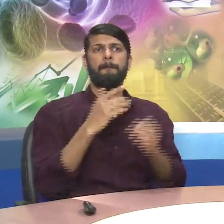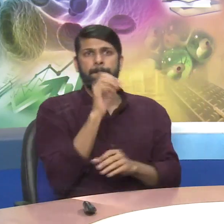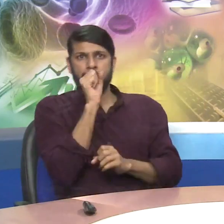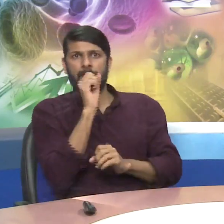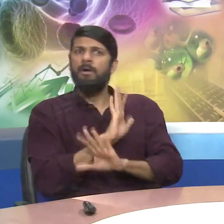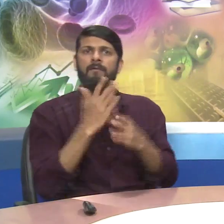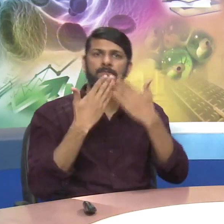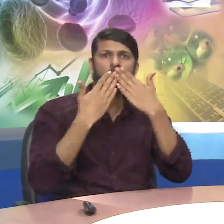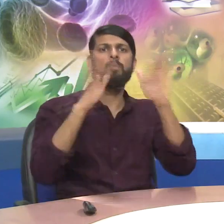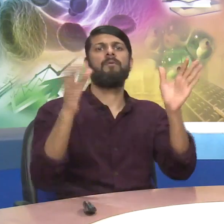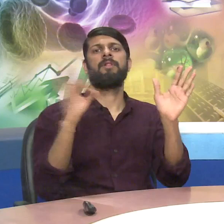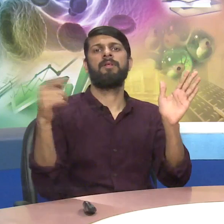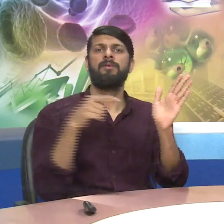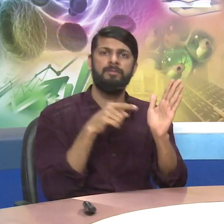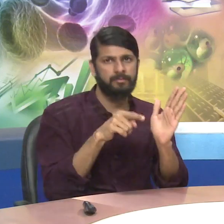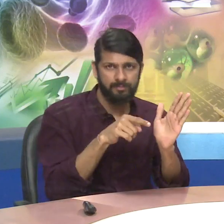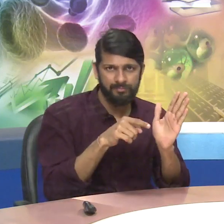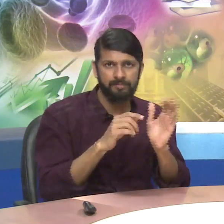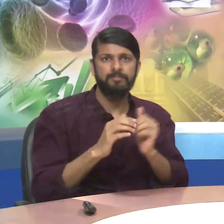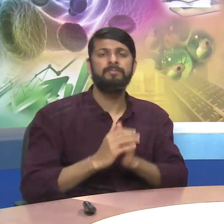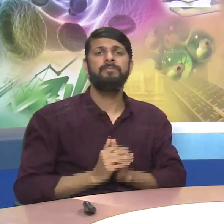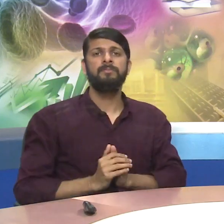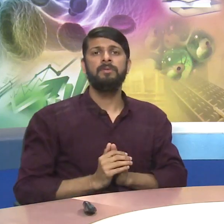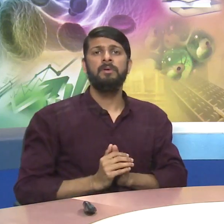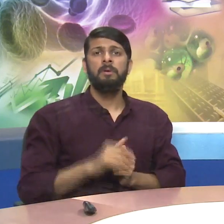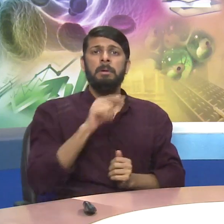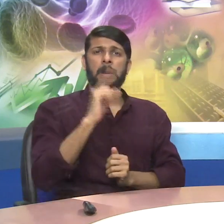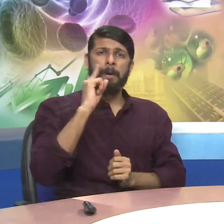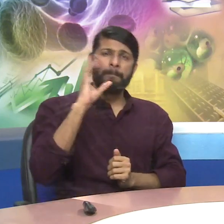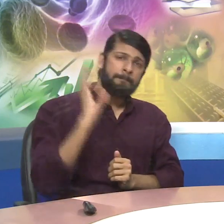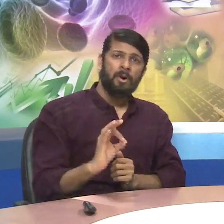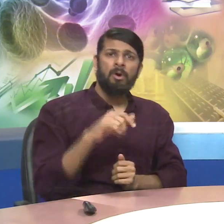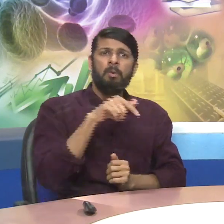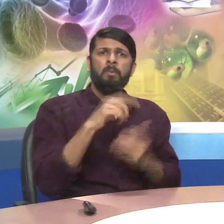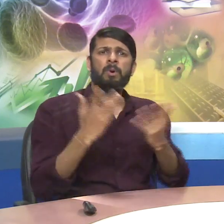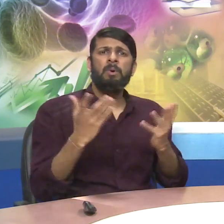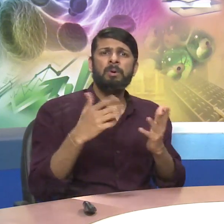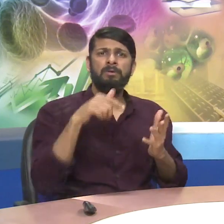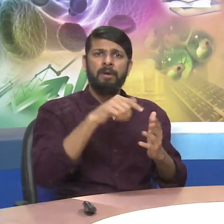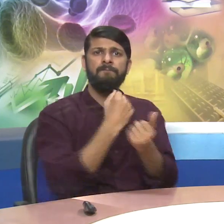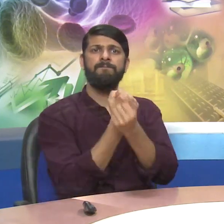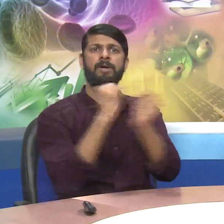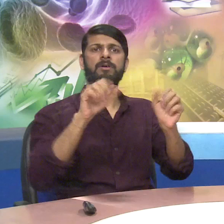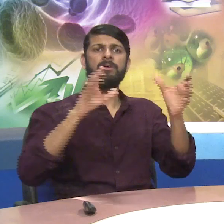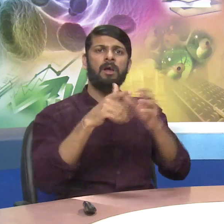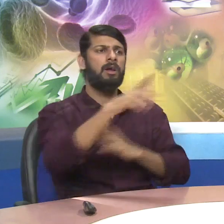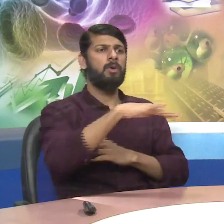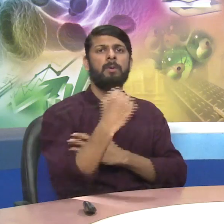These freedoms have been guaranteed in the Constitution through the fundamental